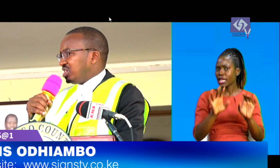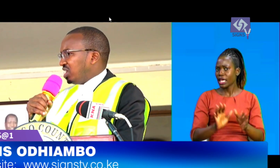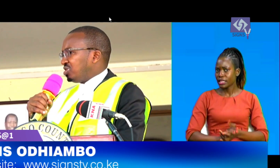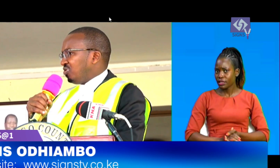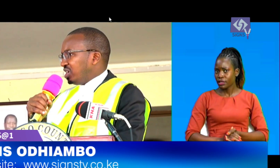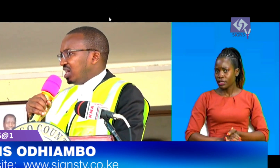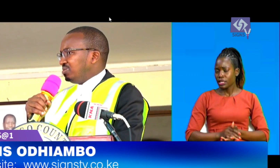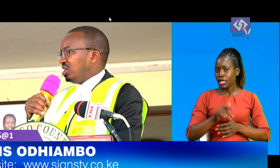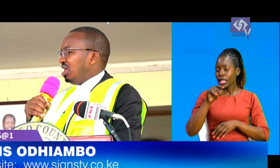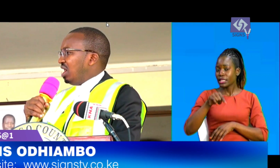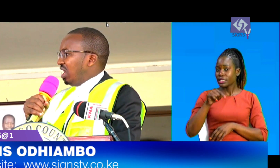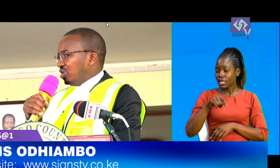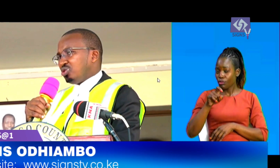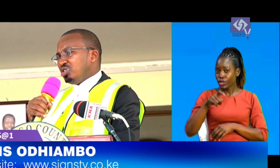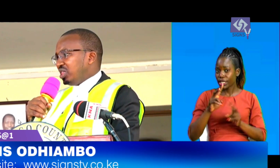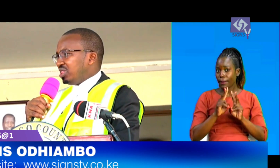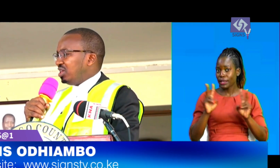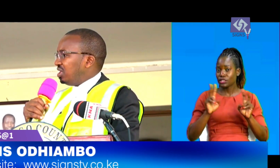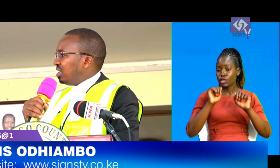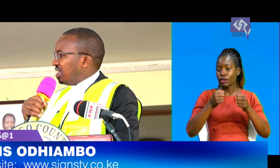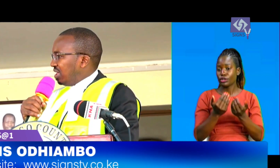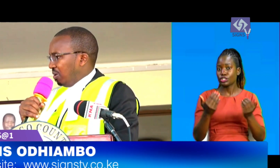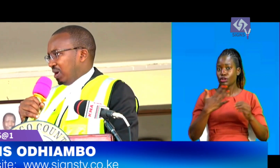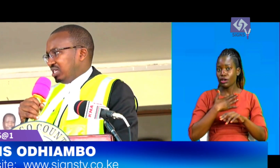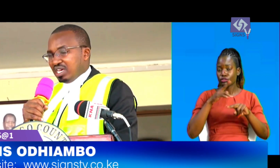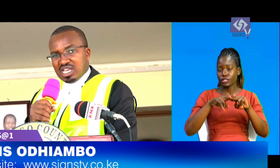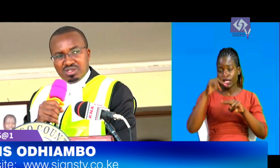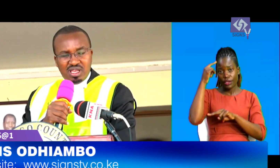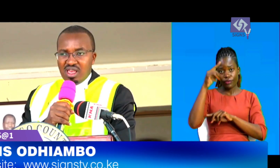children to sit for exams, and also to ensure that they pass in the exams.